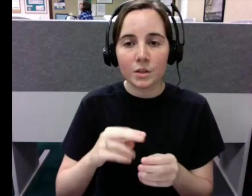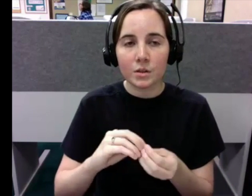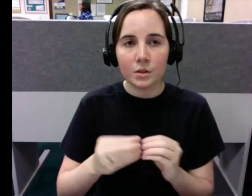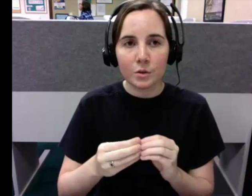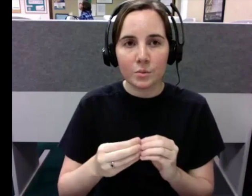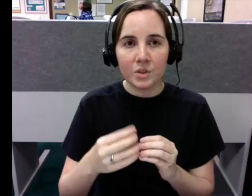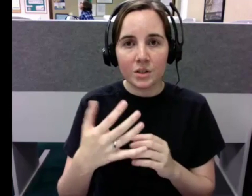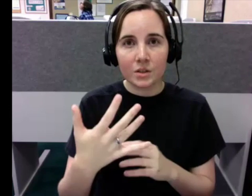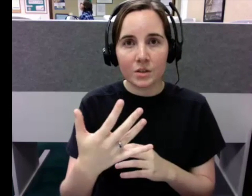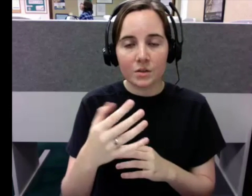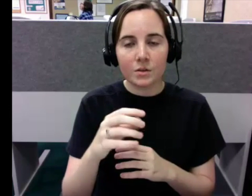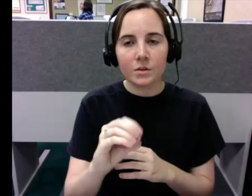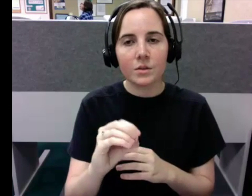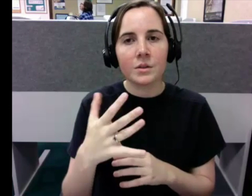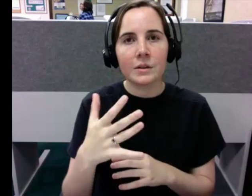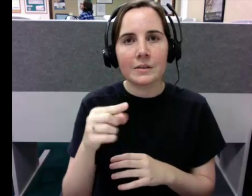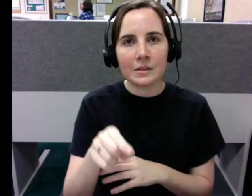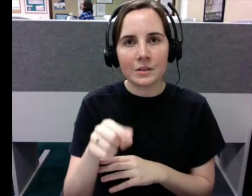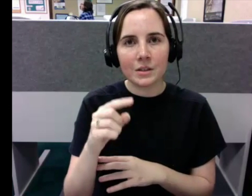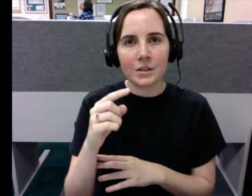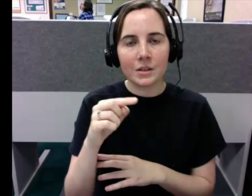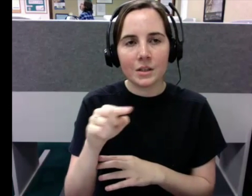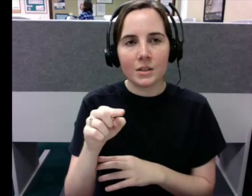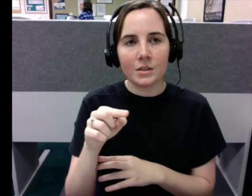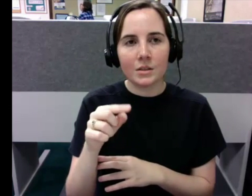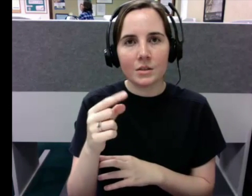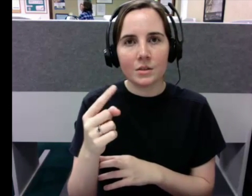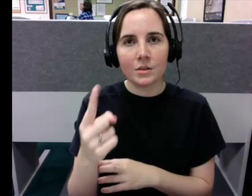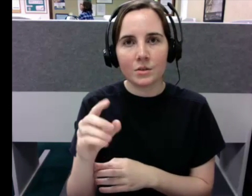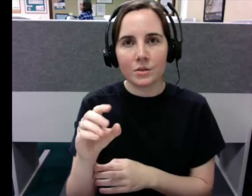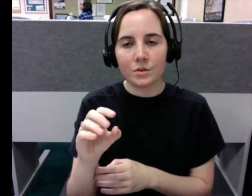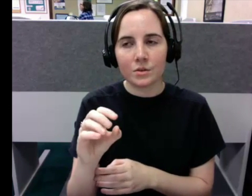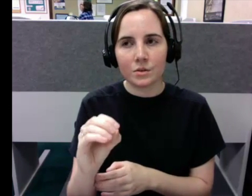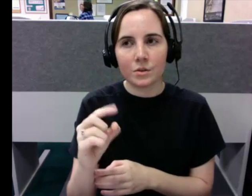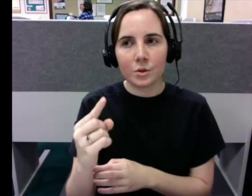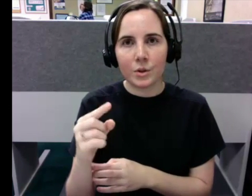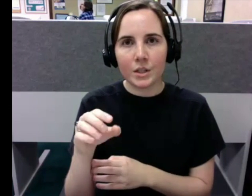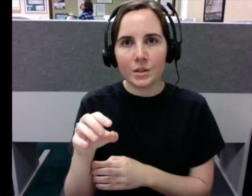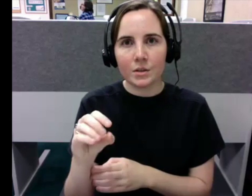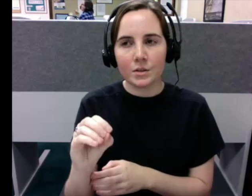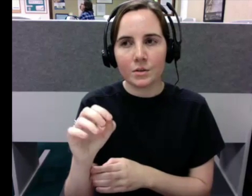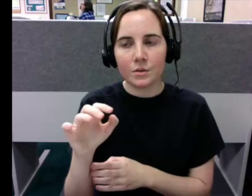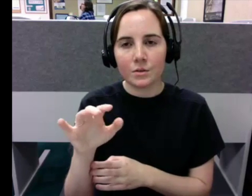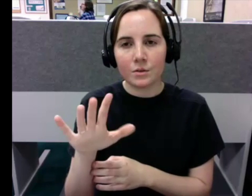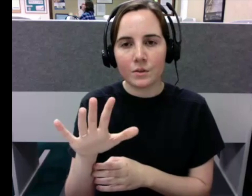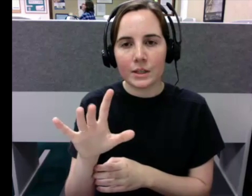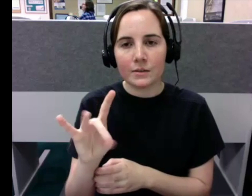05-11008. You may handle your own SSI case or appeal with free help from Social